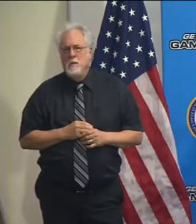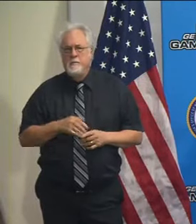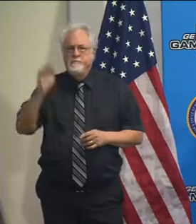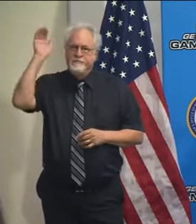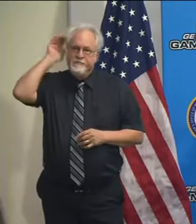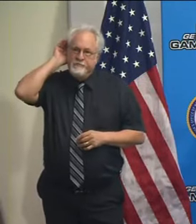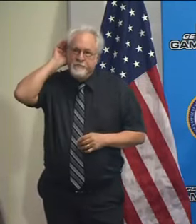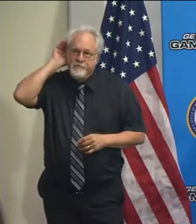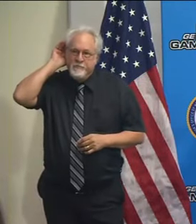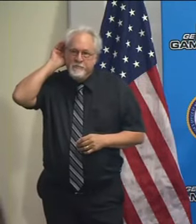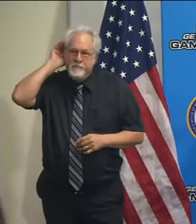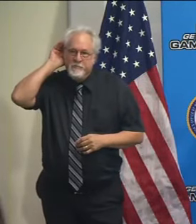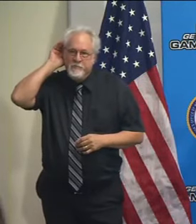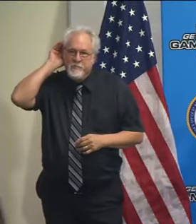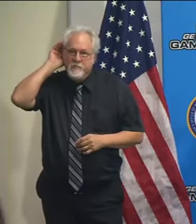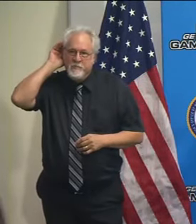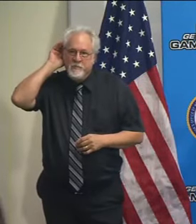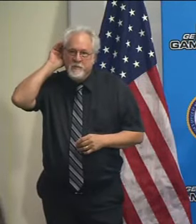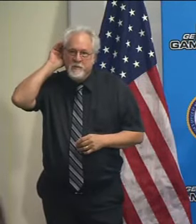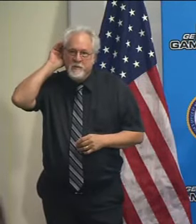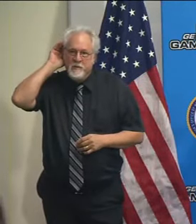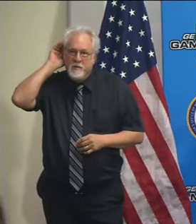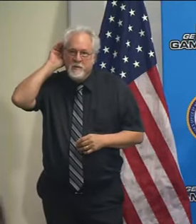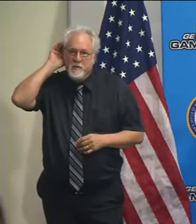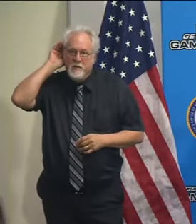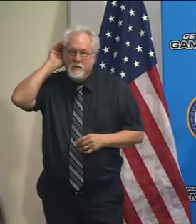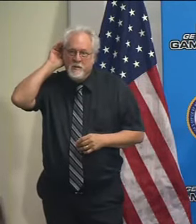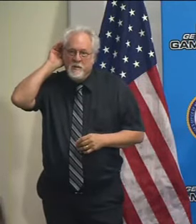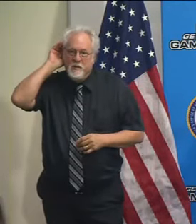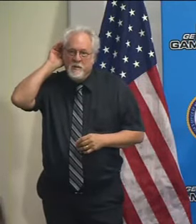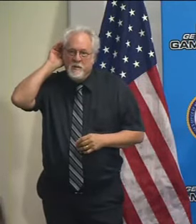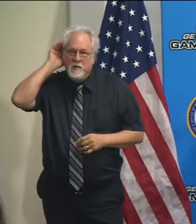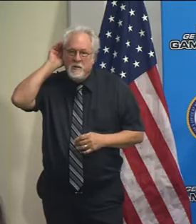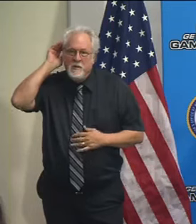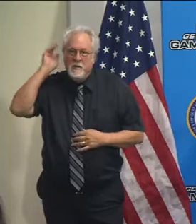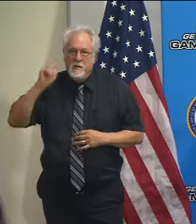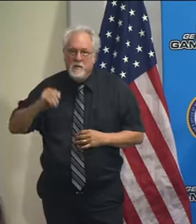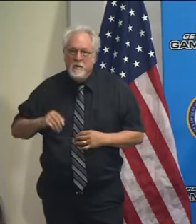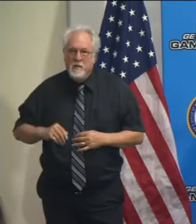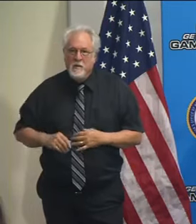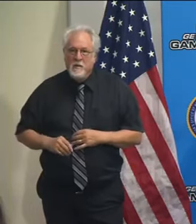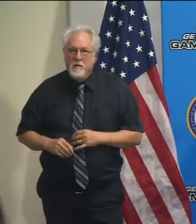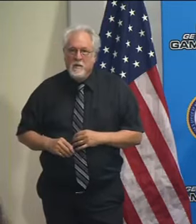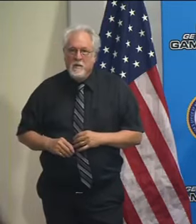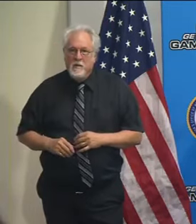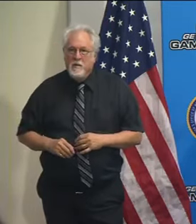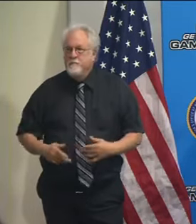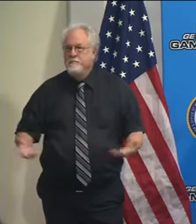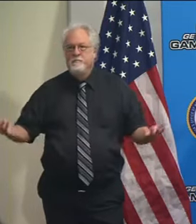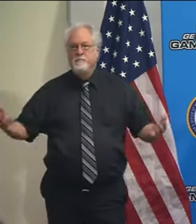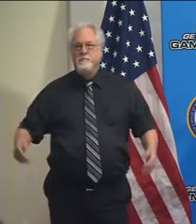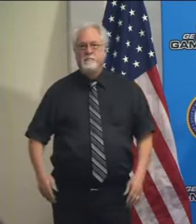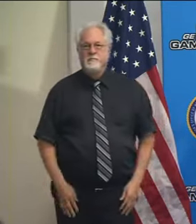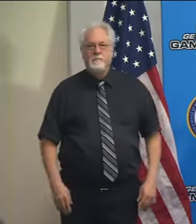but what would you recommend for residents in those outside pollution areas that are still waiting